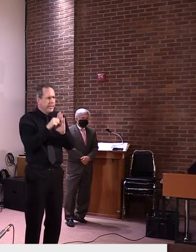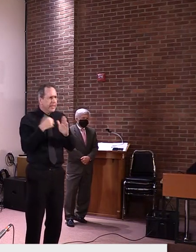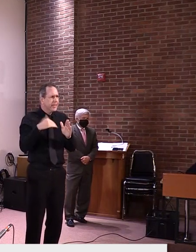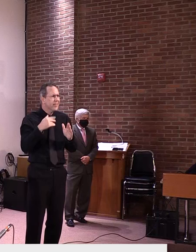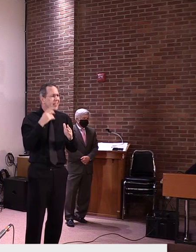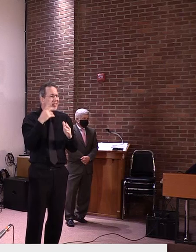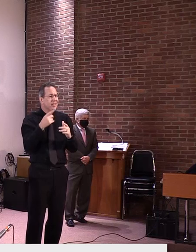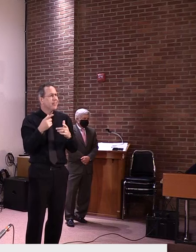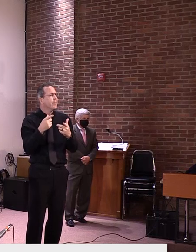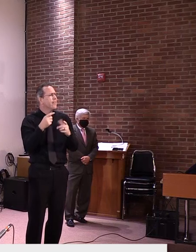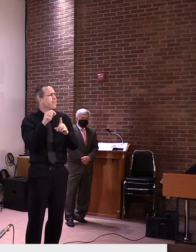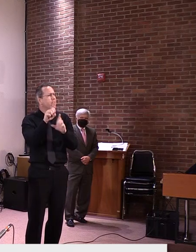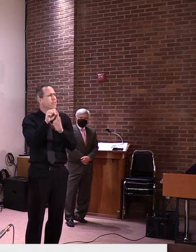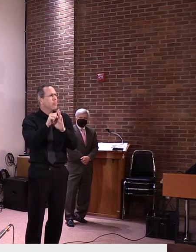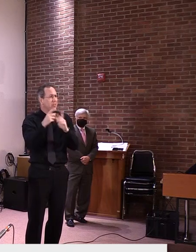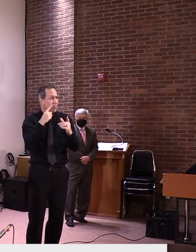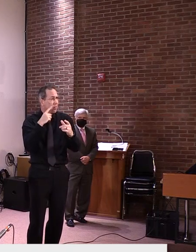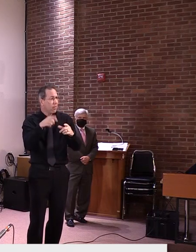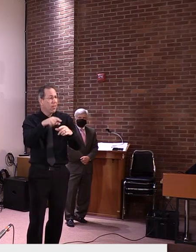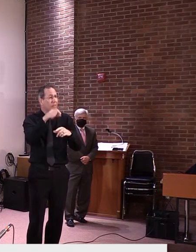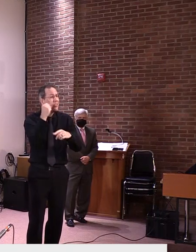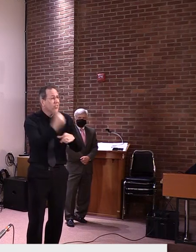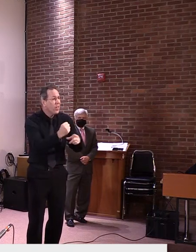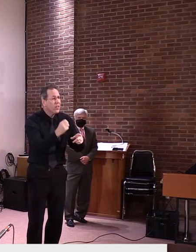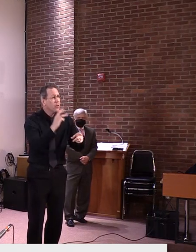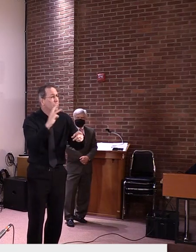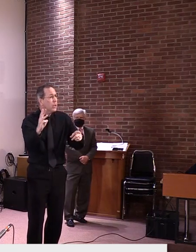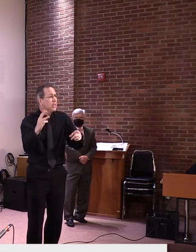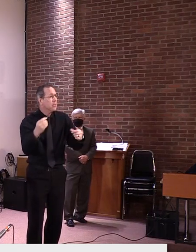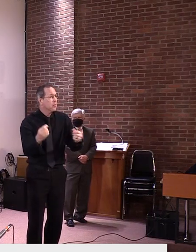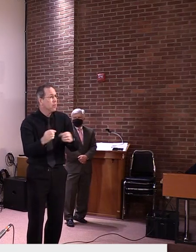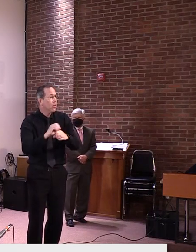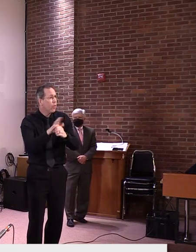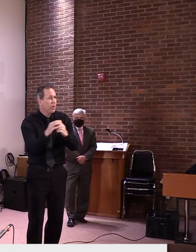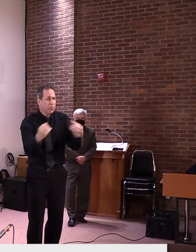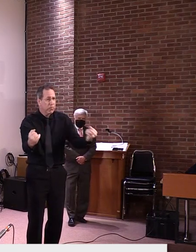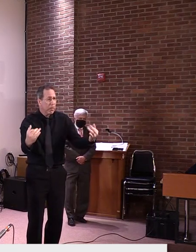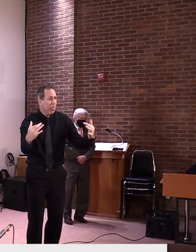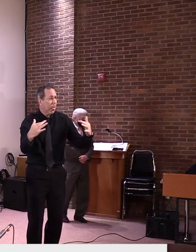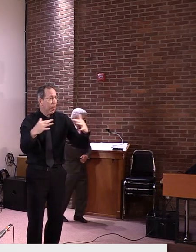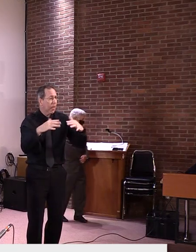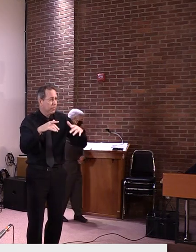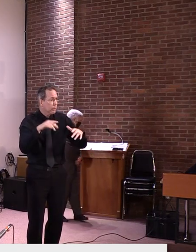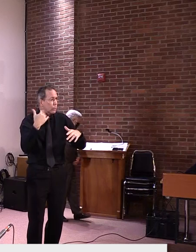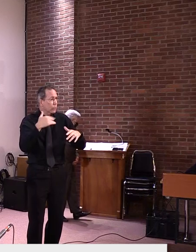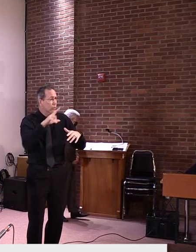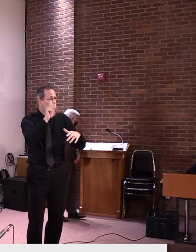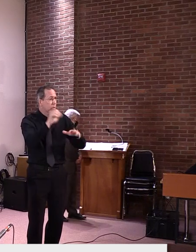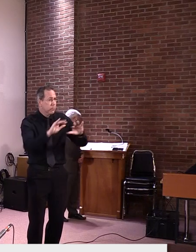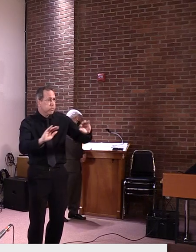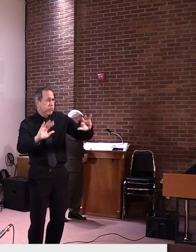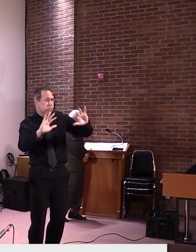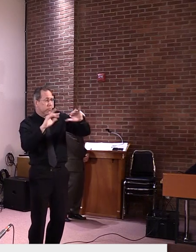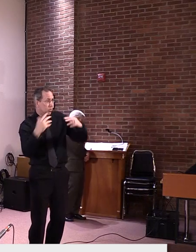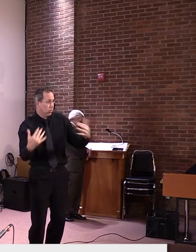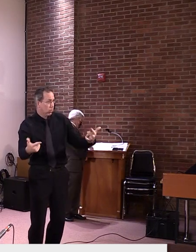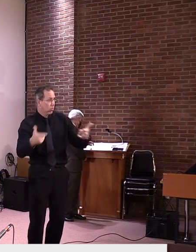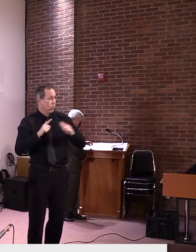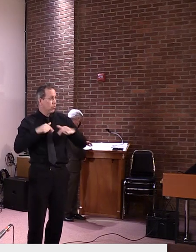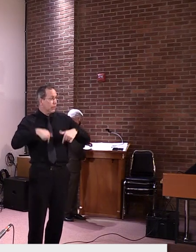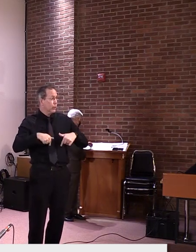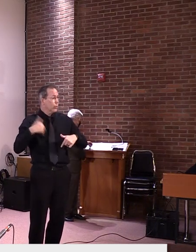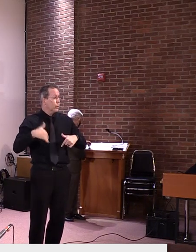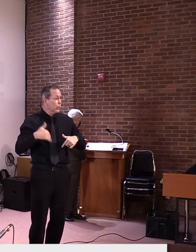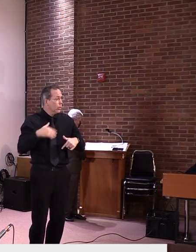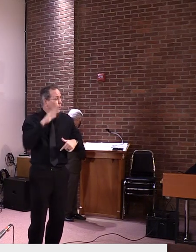and west, and things could shift back towards us. So we have to keep our guard up, because I know every Vermonter